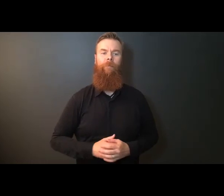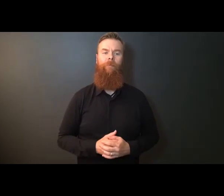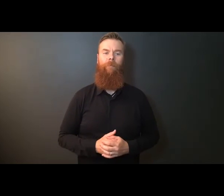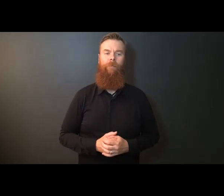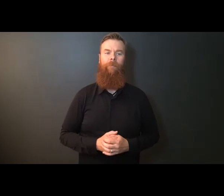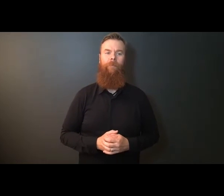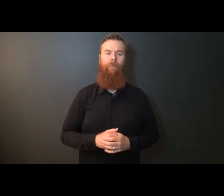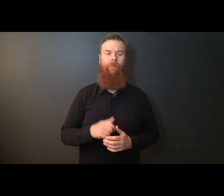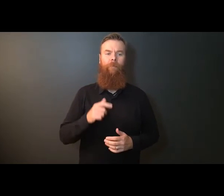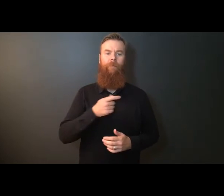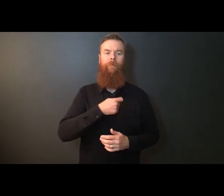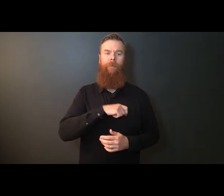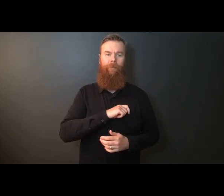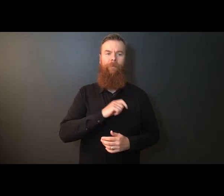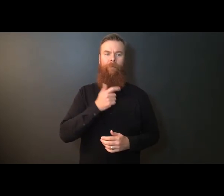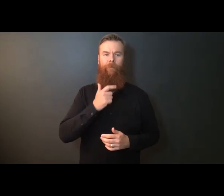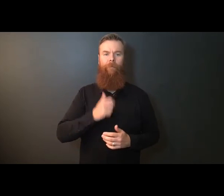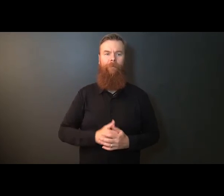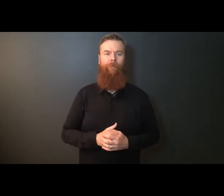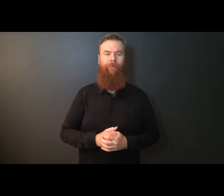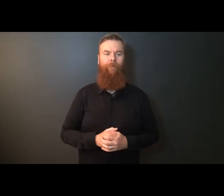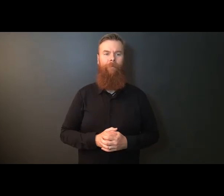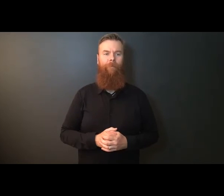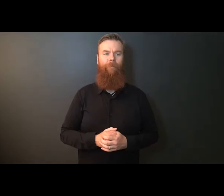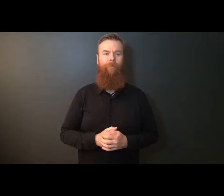of persons with disabilities and their families.